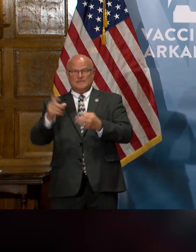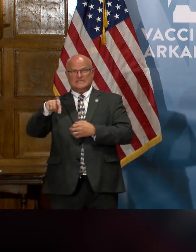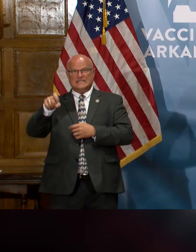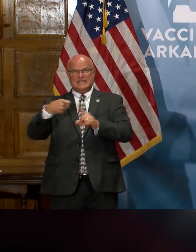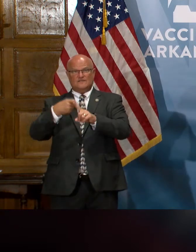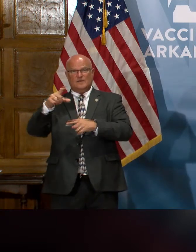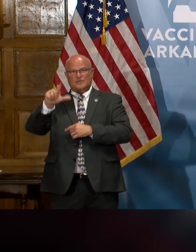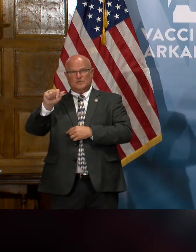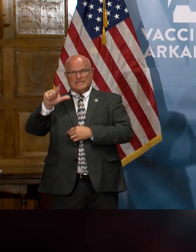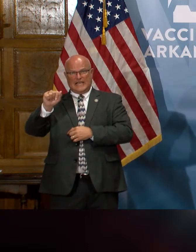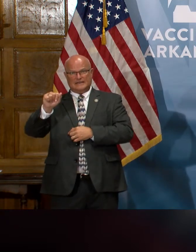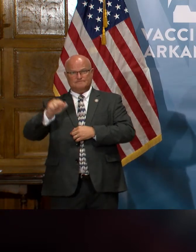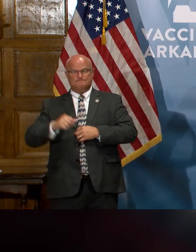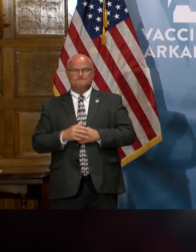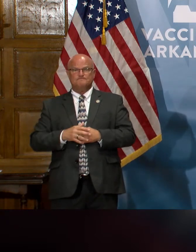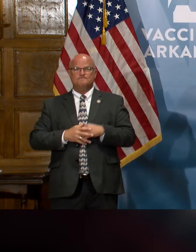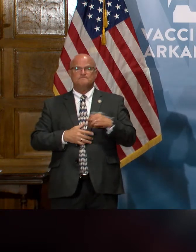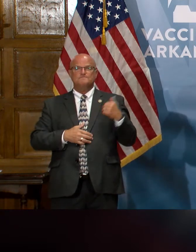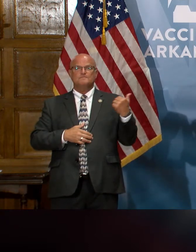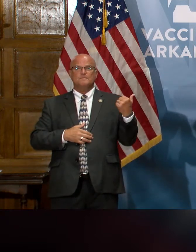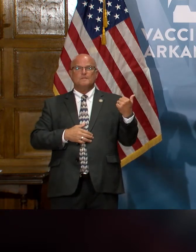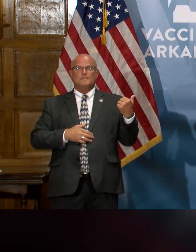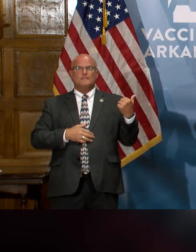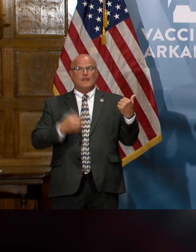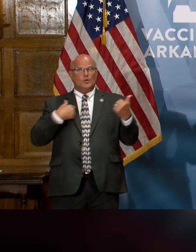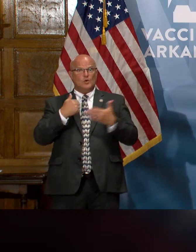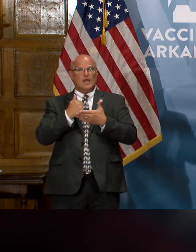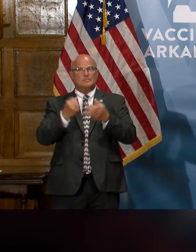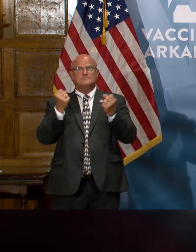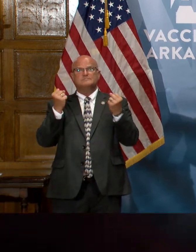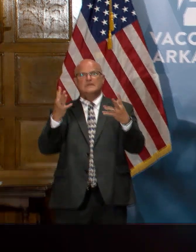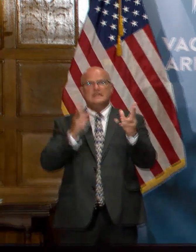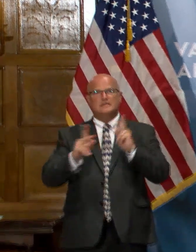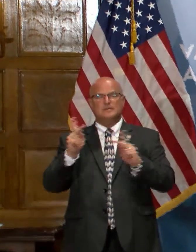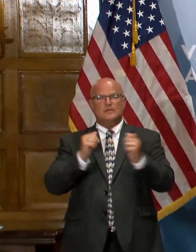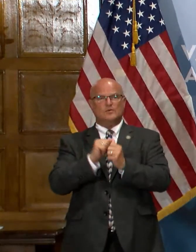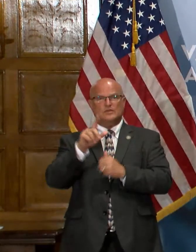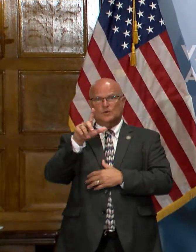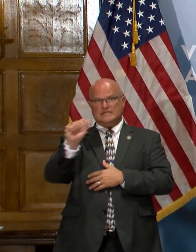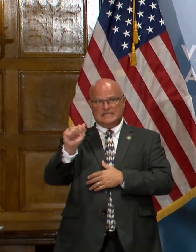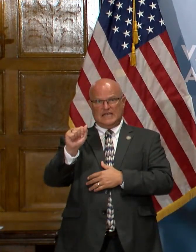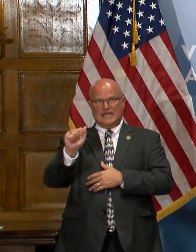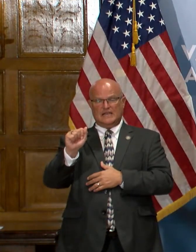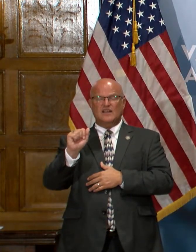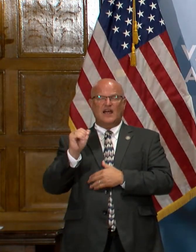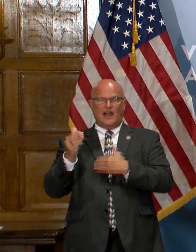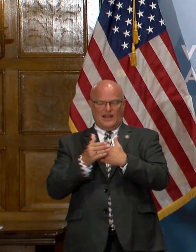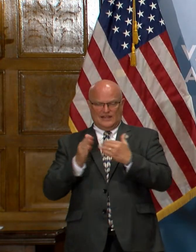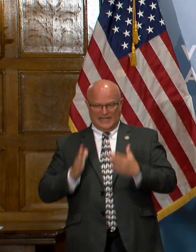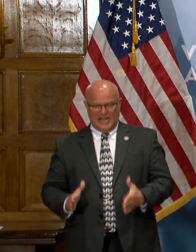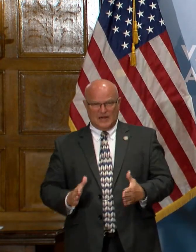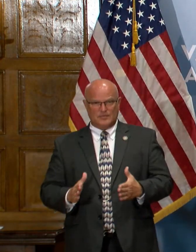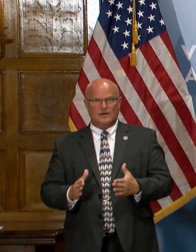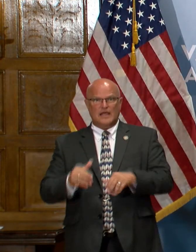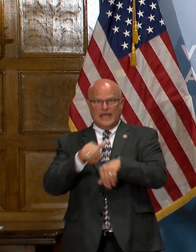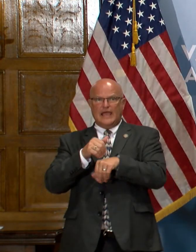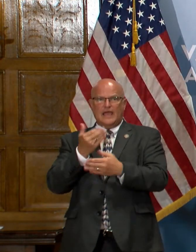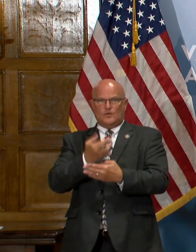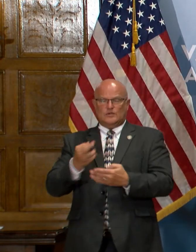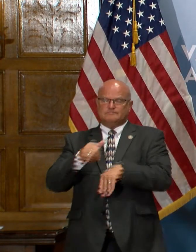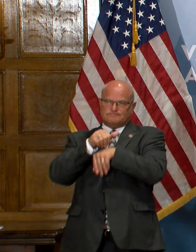need? Well, first of all, we're helping a great deal with Louisiana. They're our neighbor, and so we've sent